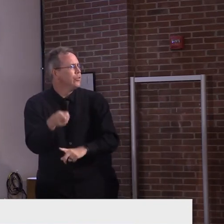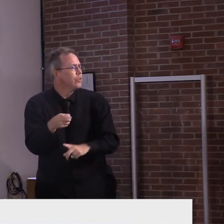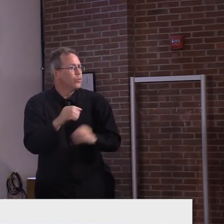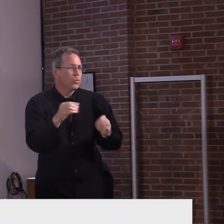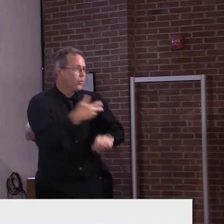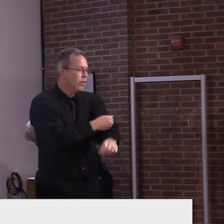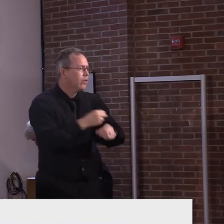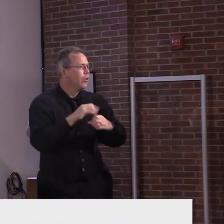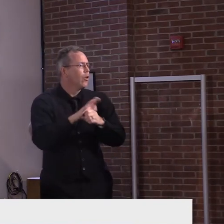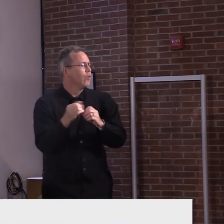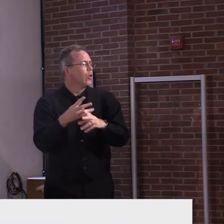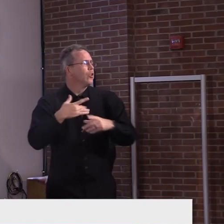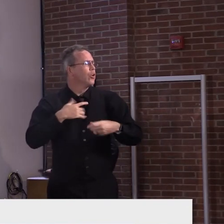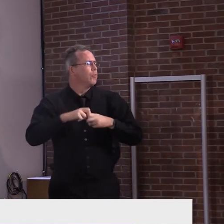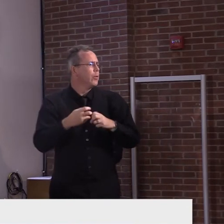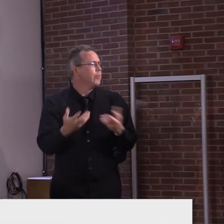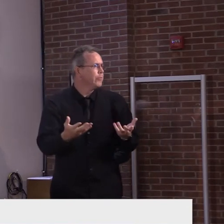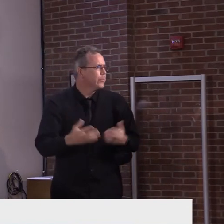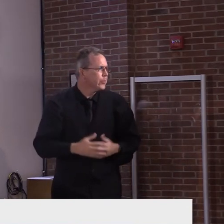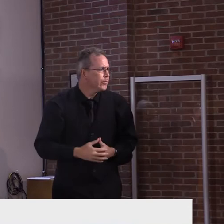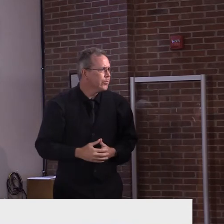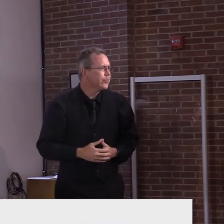Aaron Tanko, Vermont Digger.